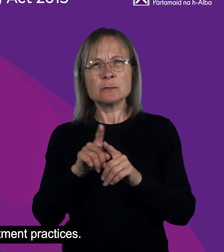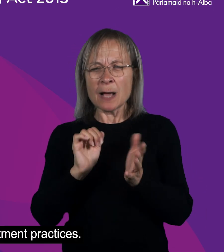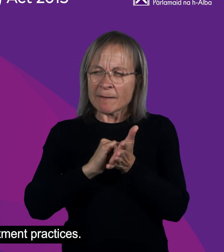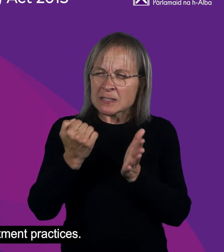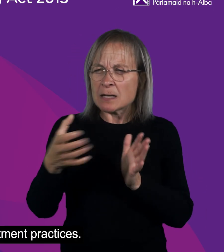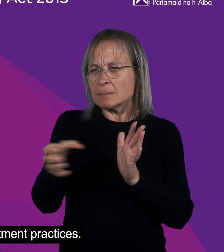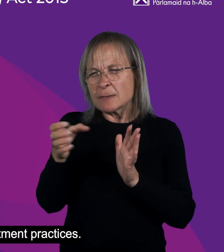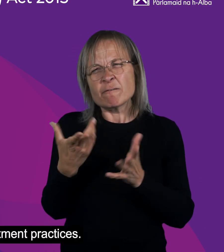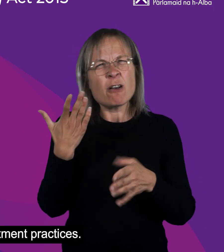practices.